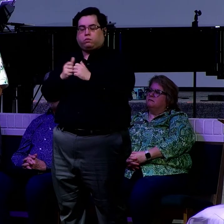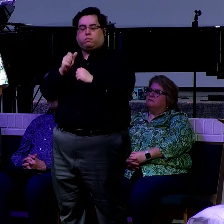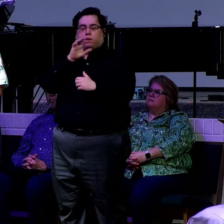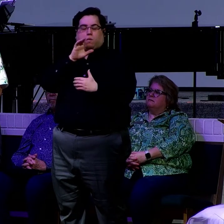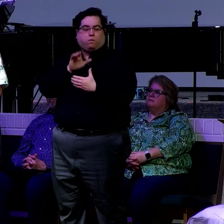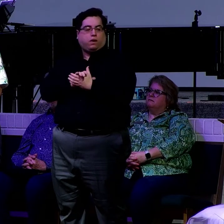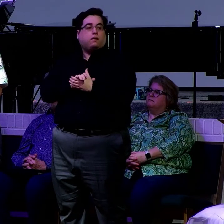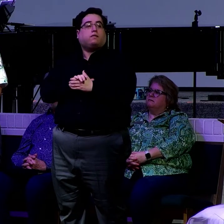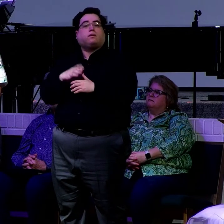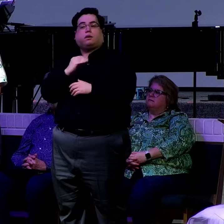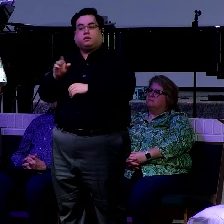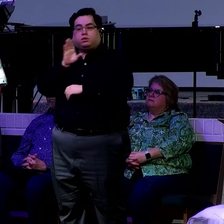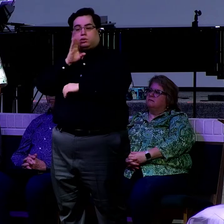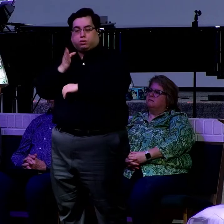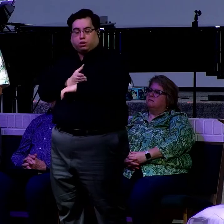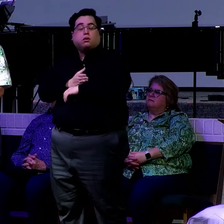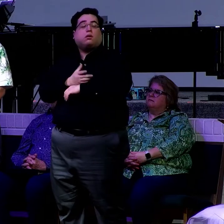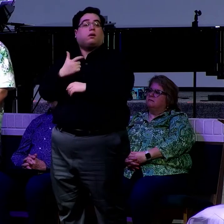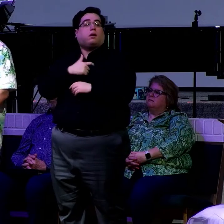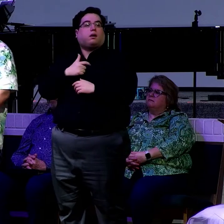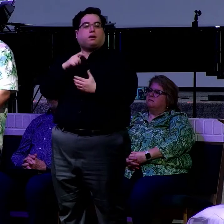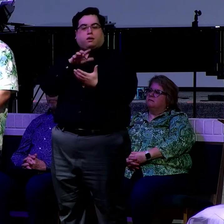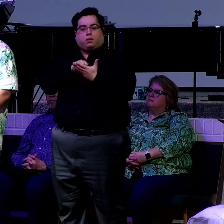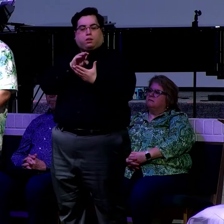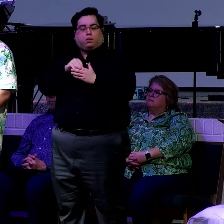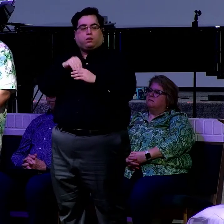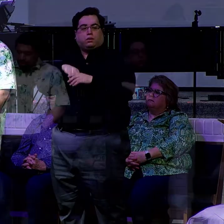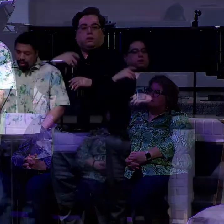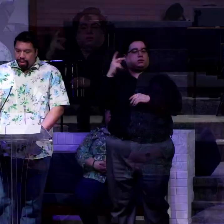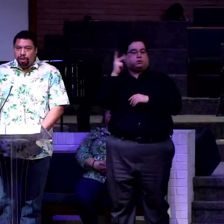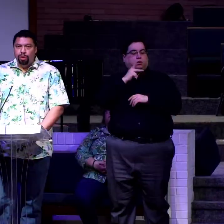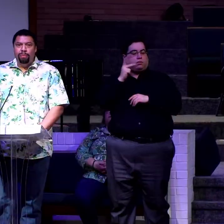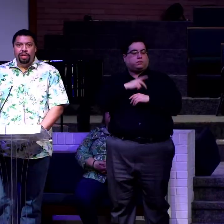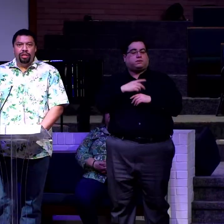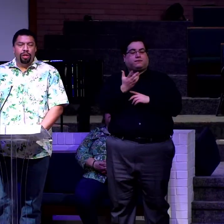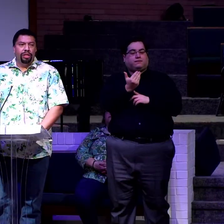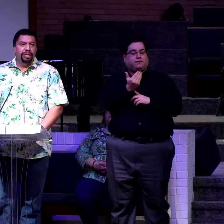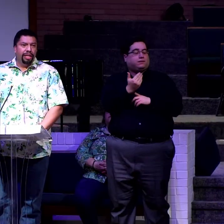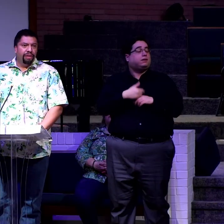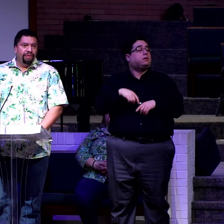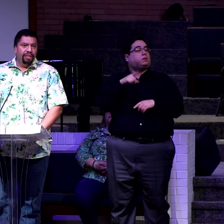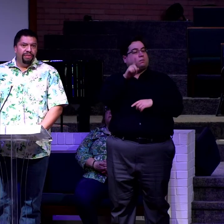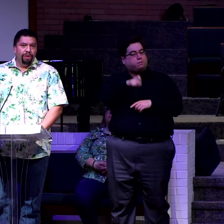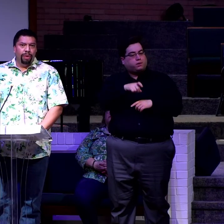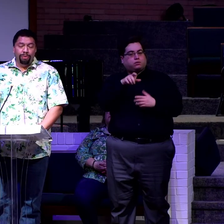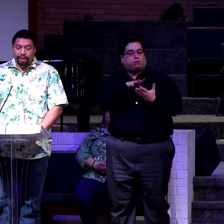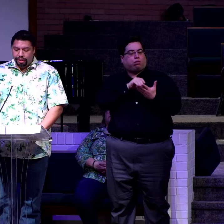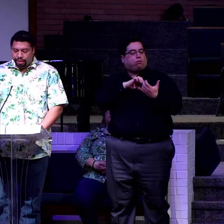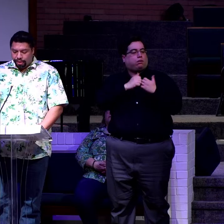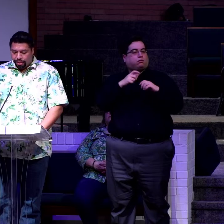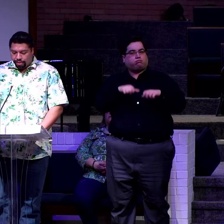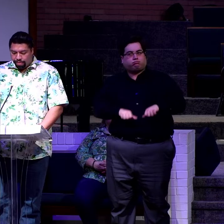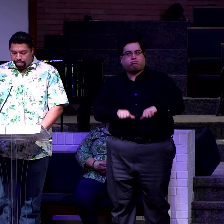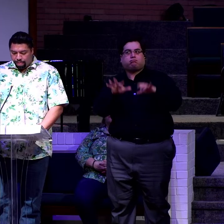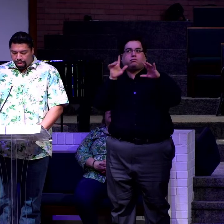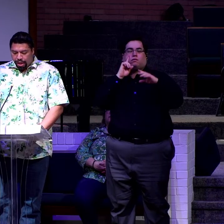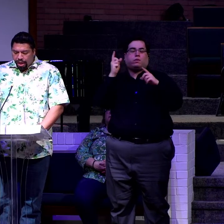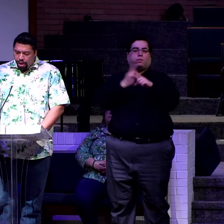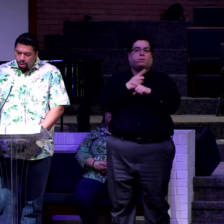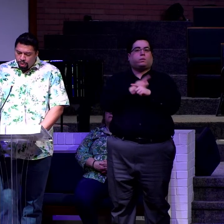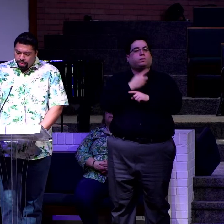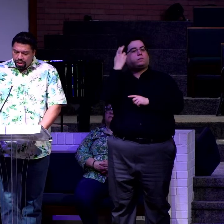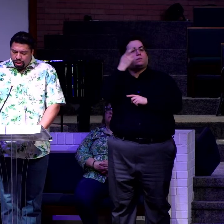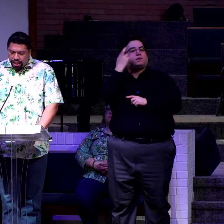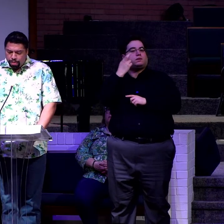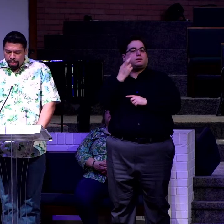Bertie. But I learned in Psalm 55 through 15 that you must learn to sacrifice for the right reasons.